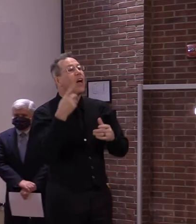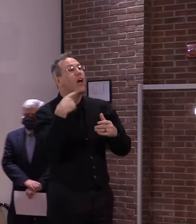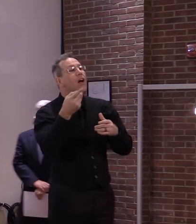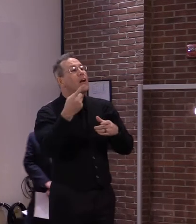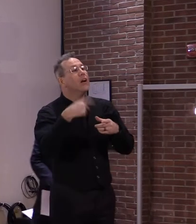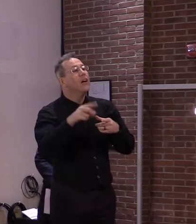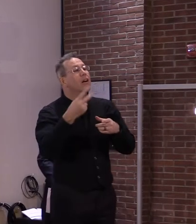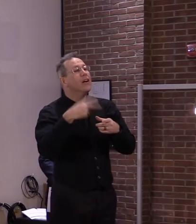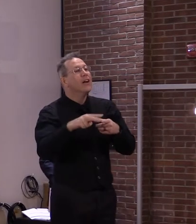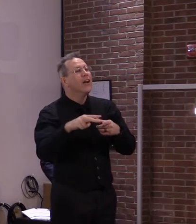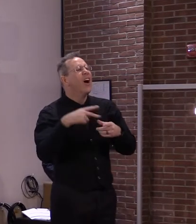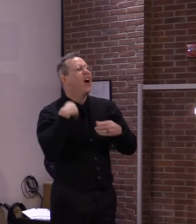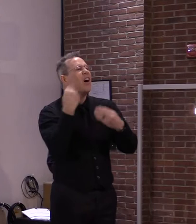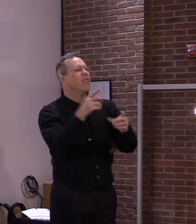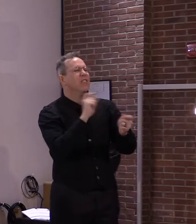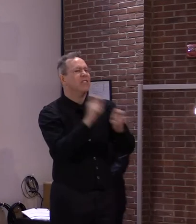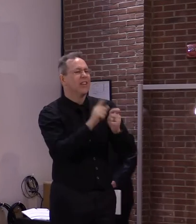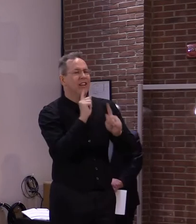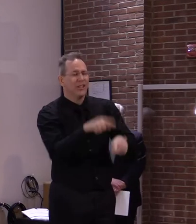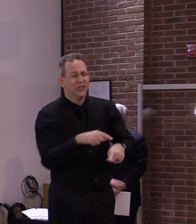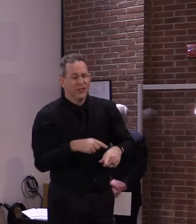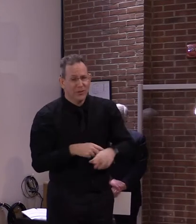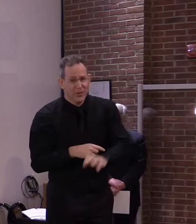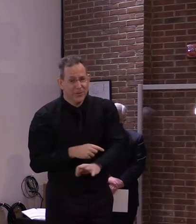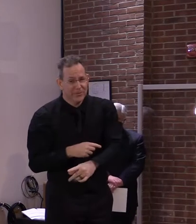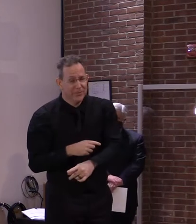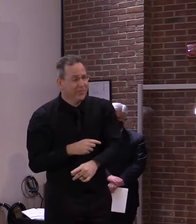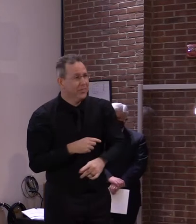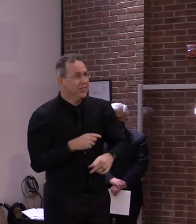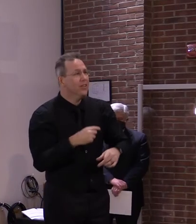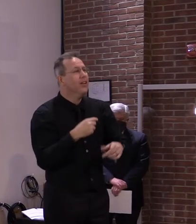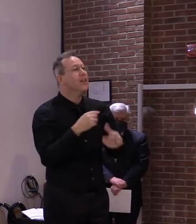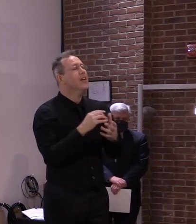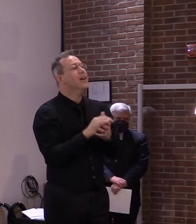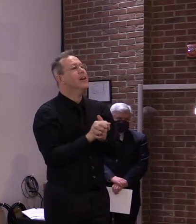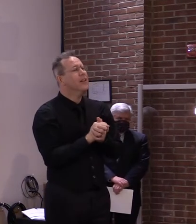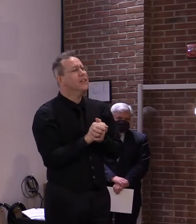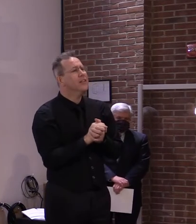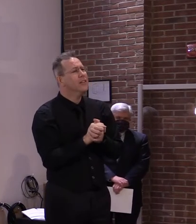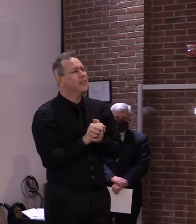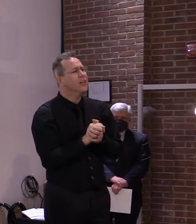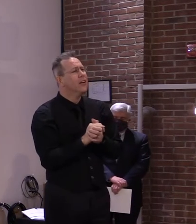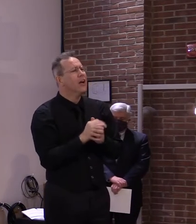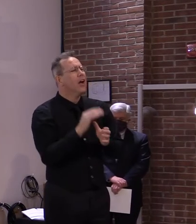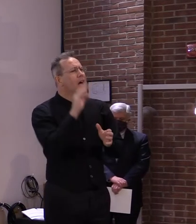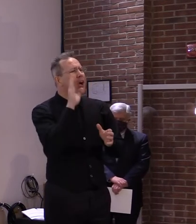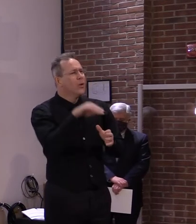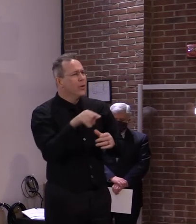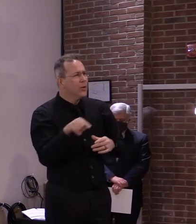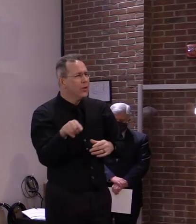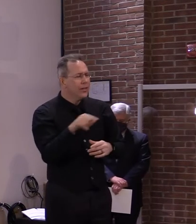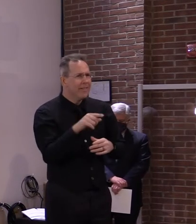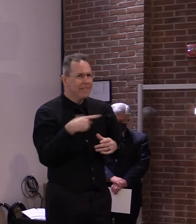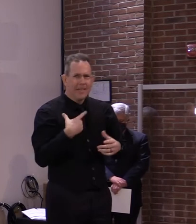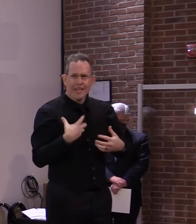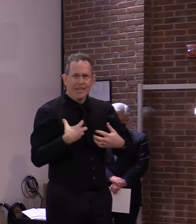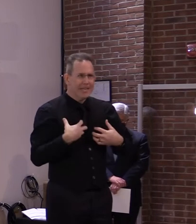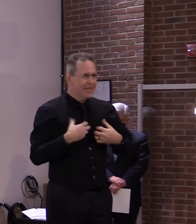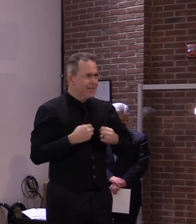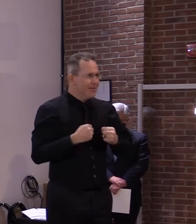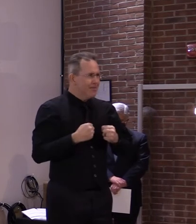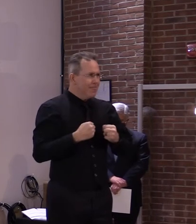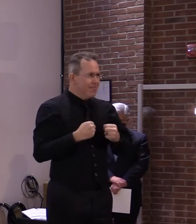because obviously the first part deal with things that have been restricted mainly visitation whether it be